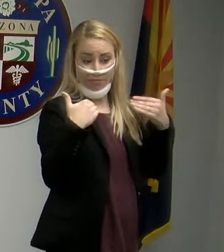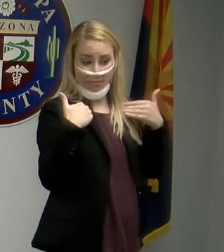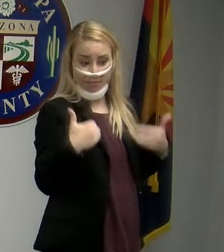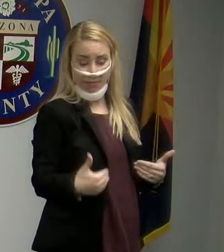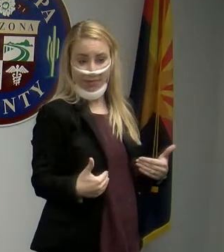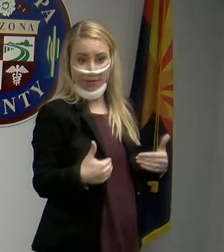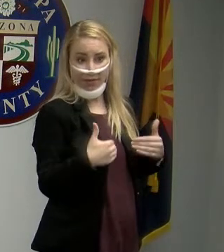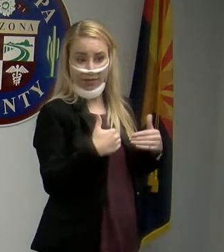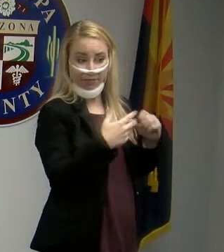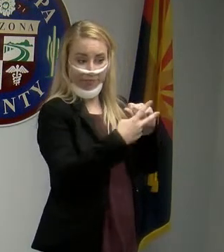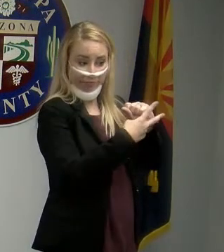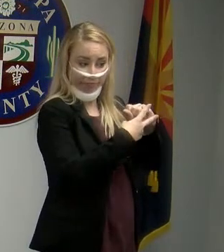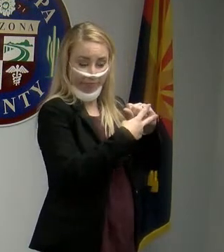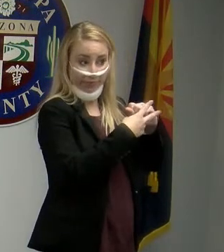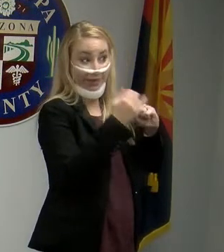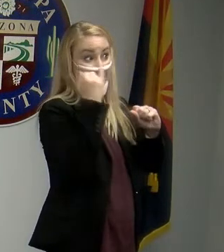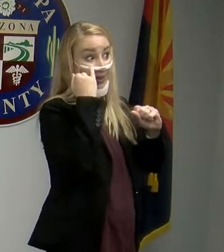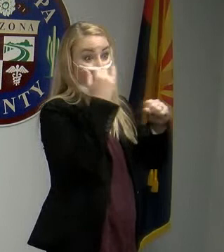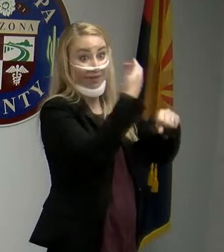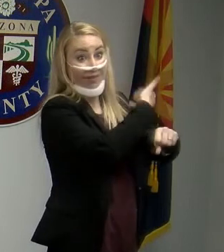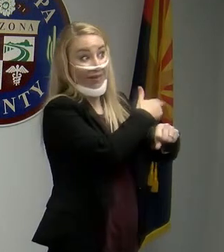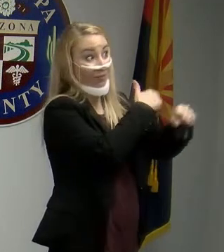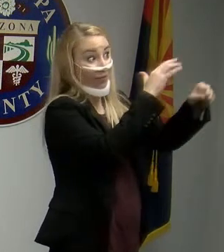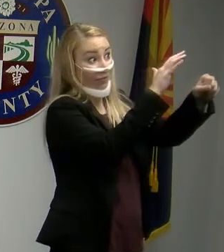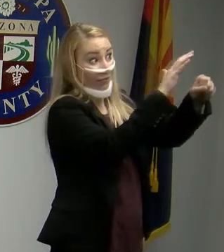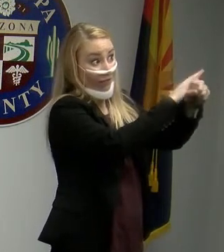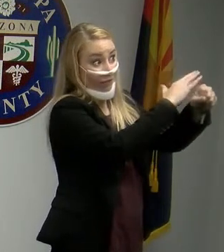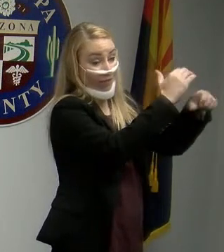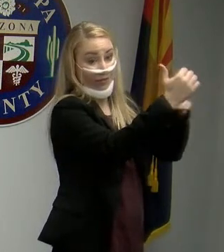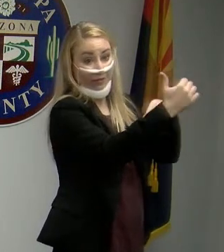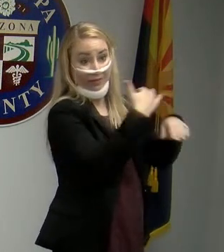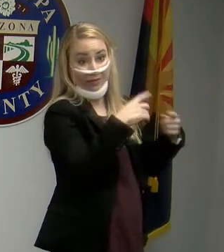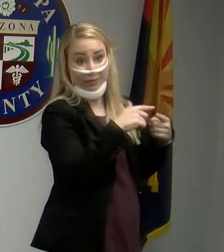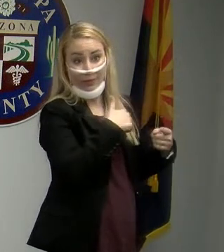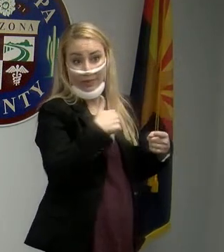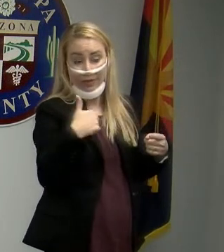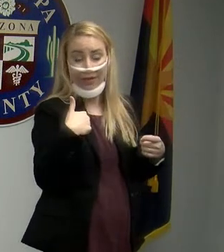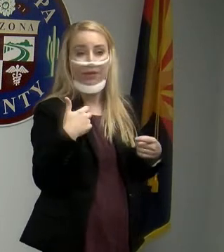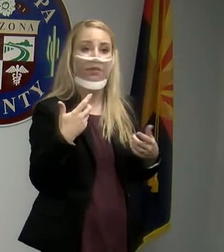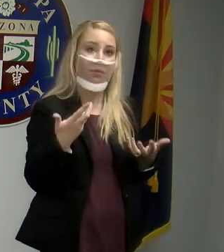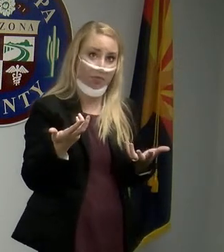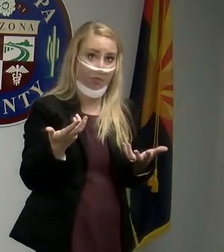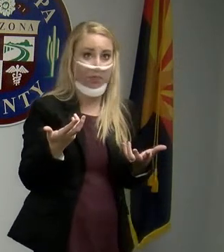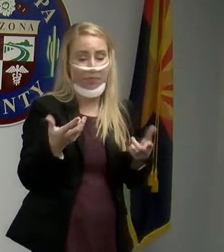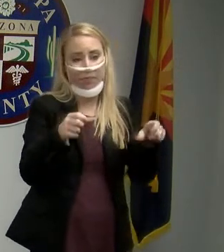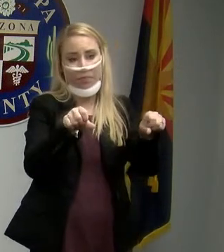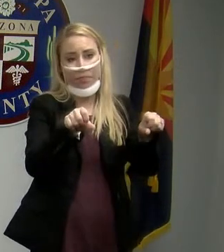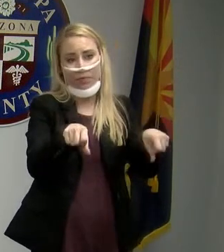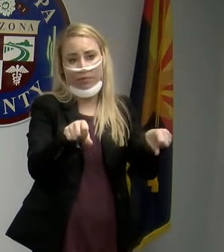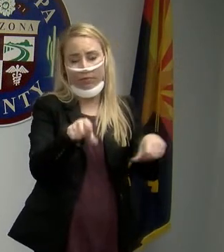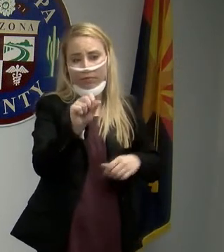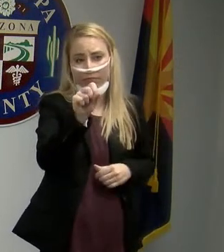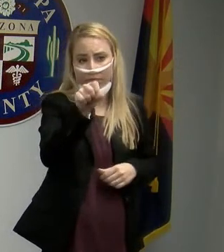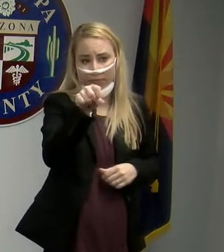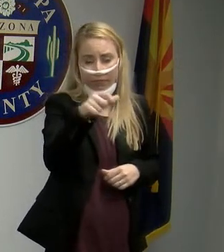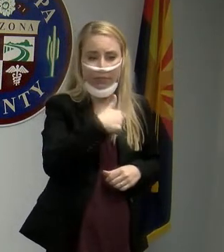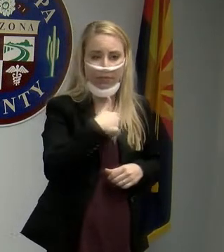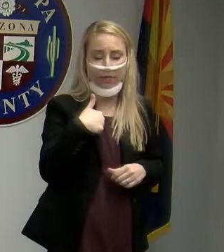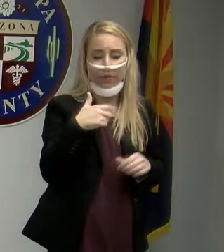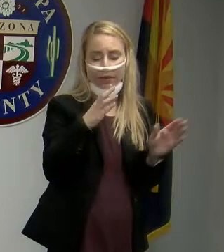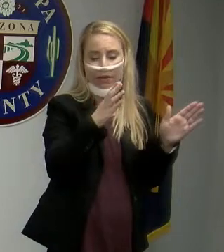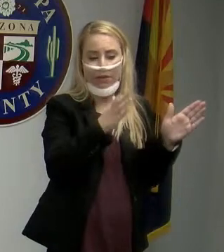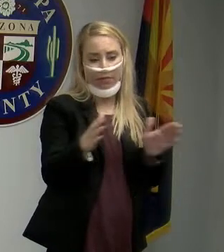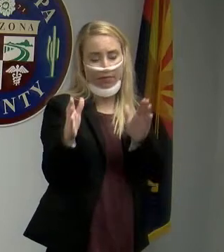them for hospitals if there is a complete overflow of the system elsewhere? Certainly that is a possibility, and we are